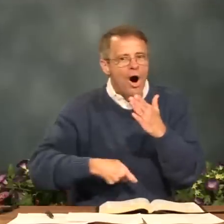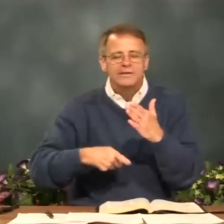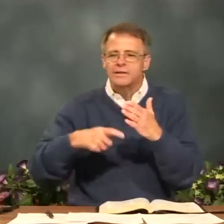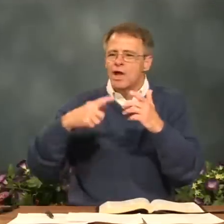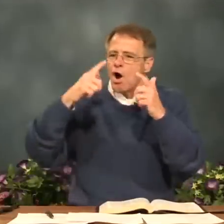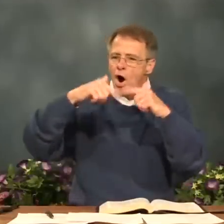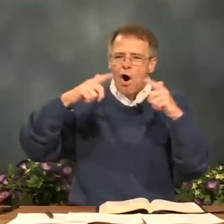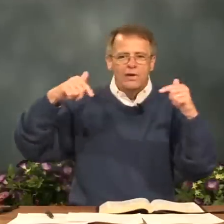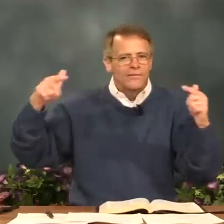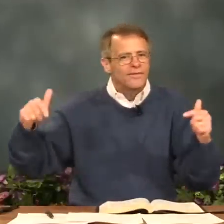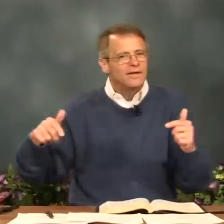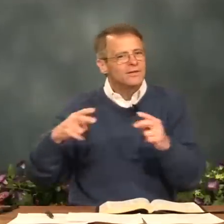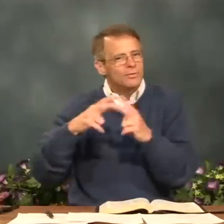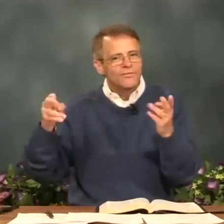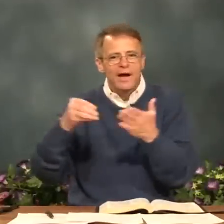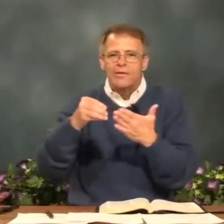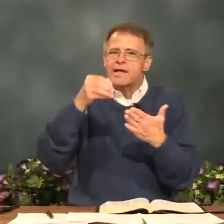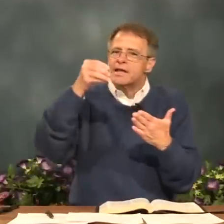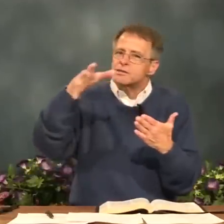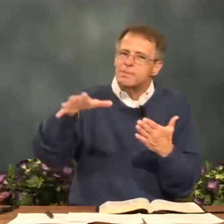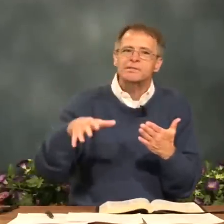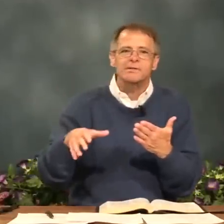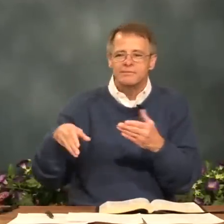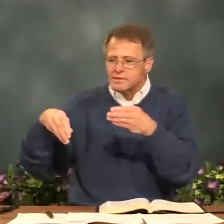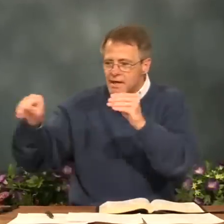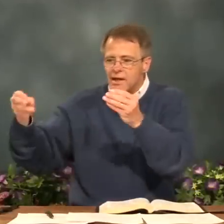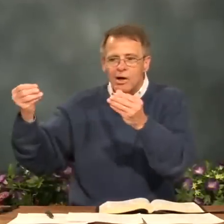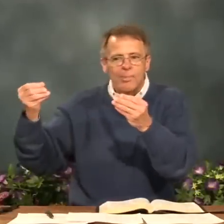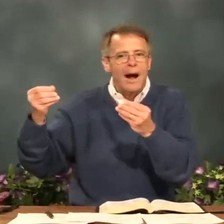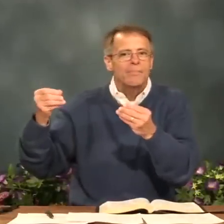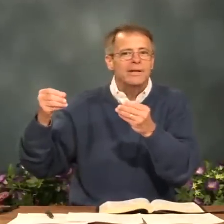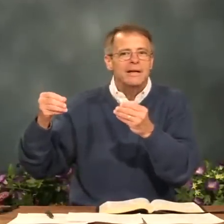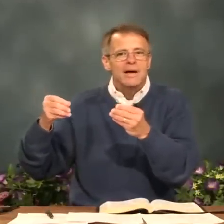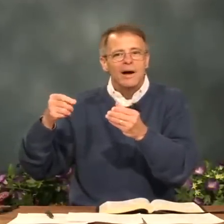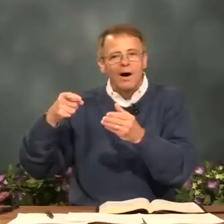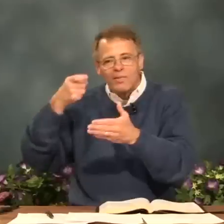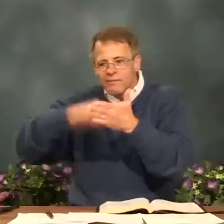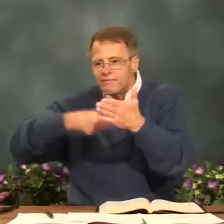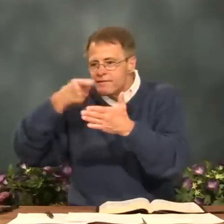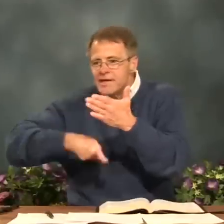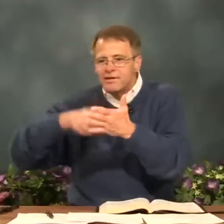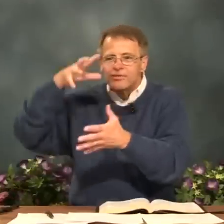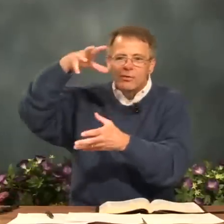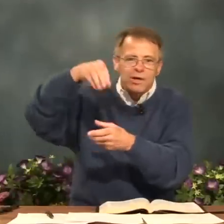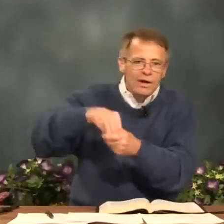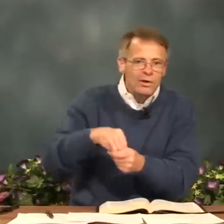cost and all of the things. It was very expensive. Selling our property, the fees that were